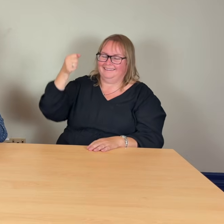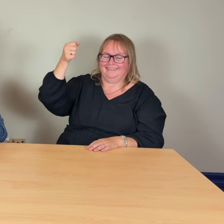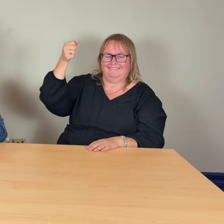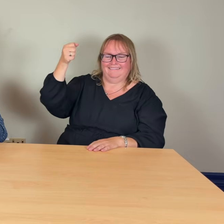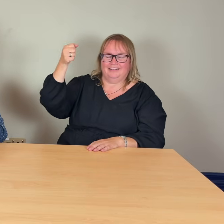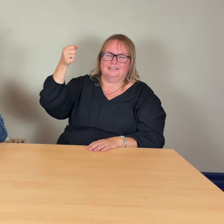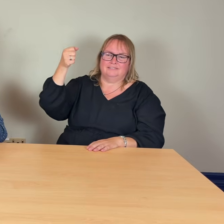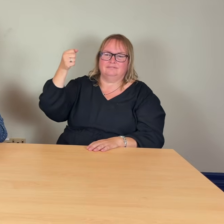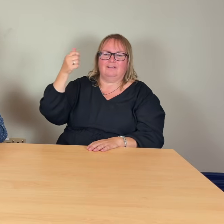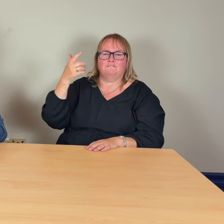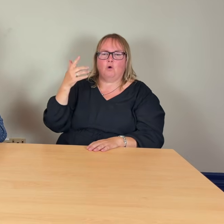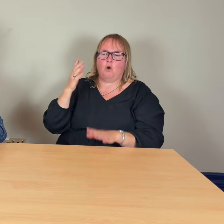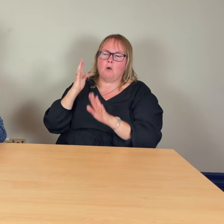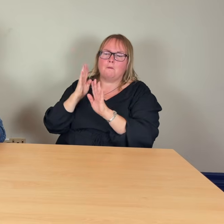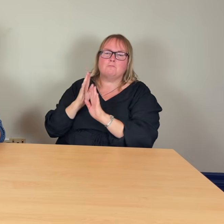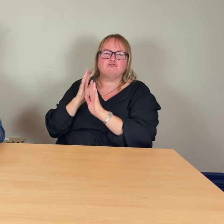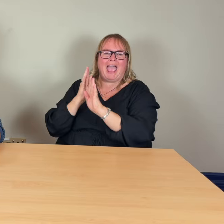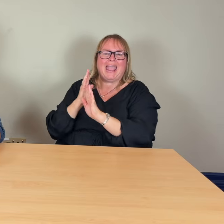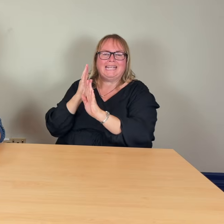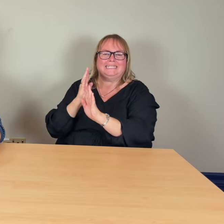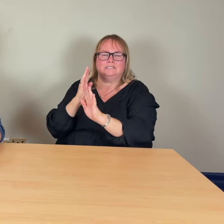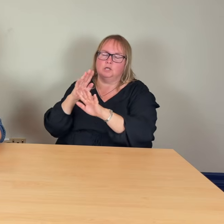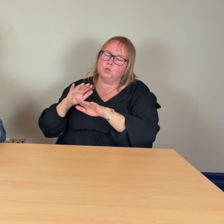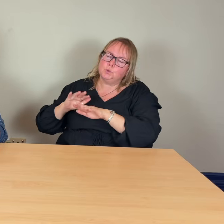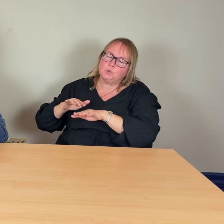only for the lantern parade,